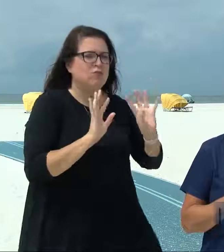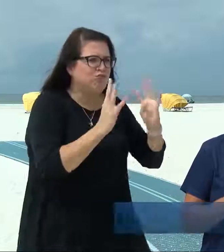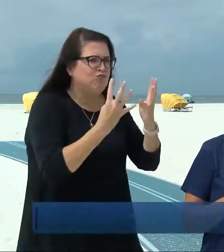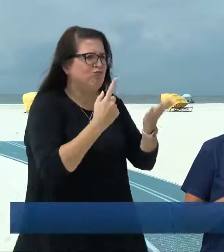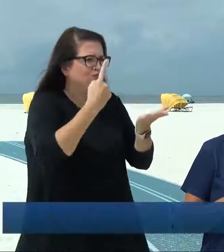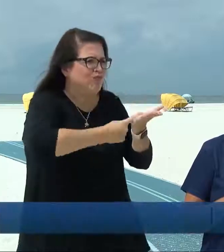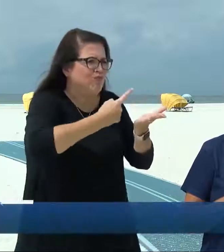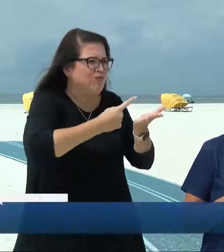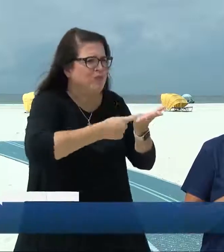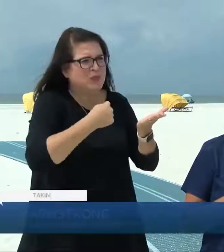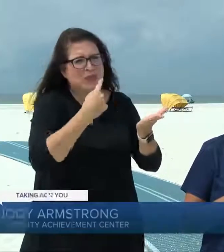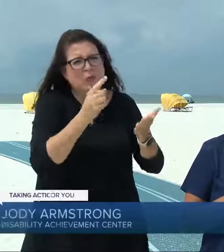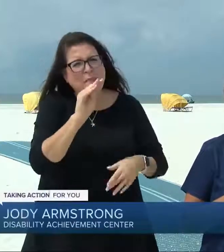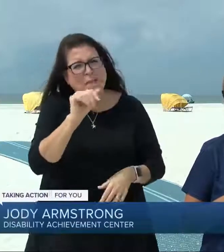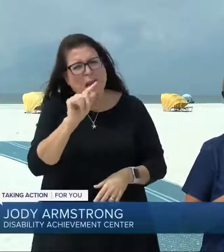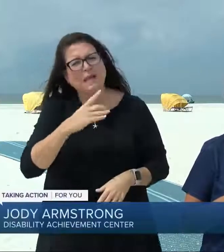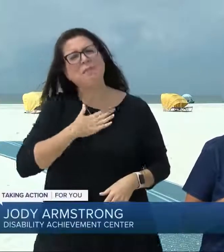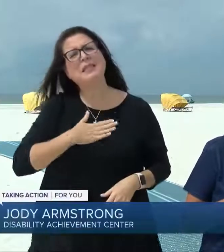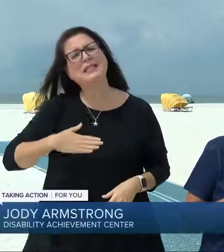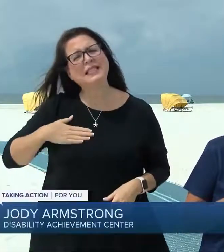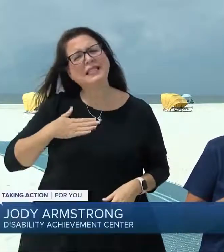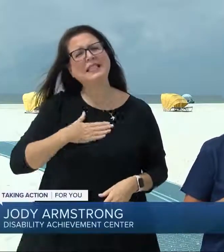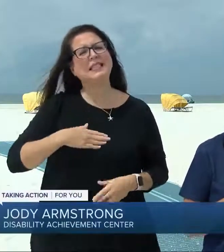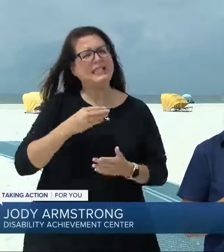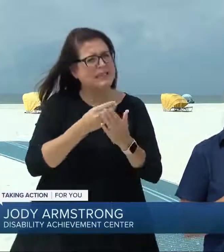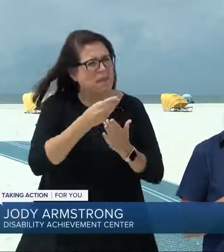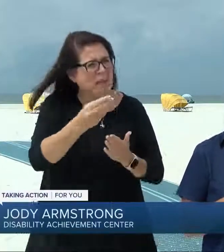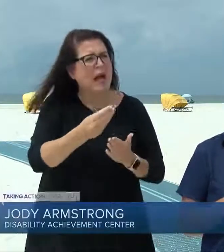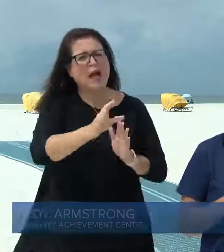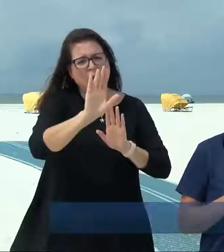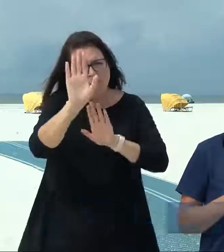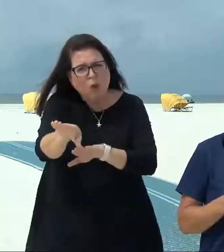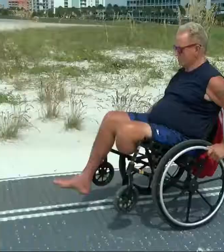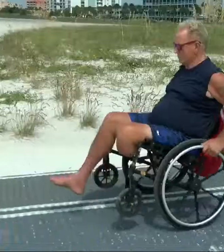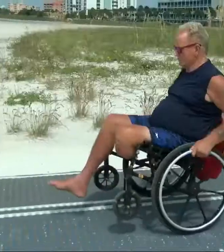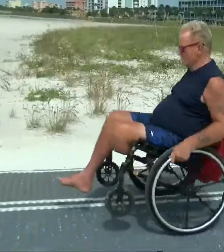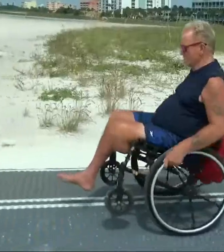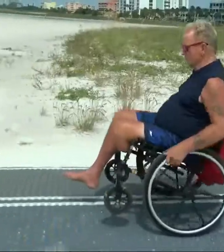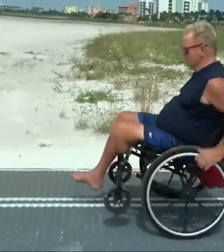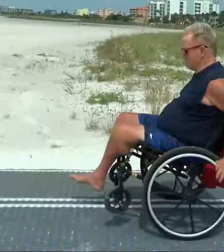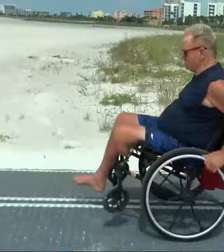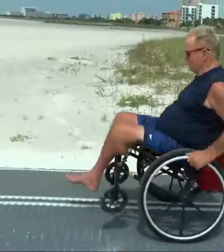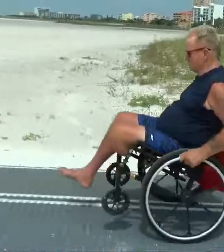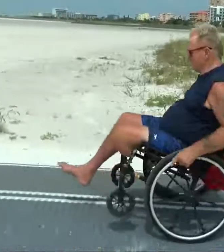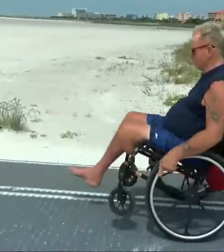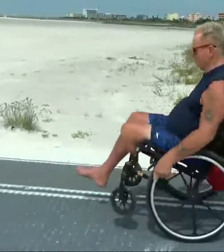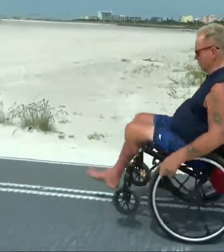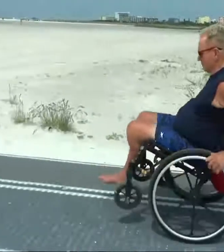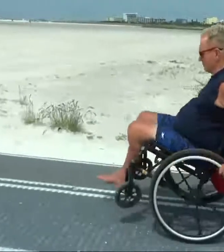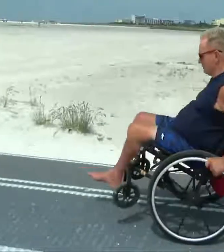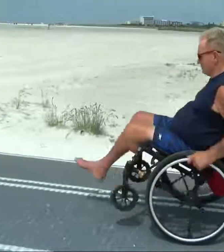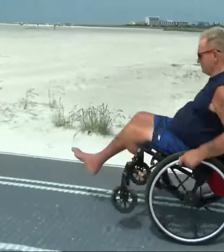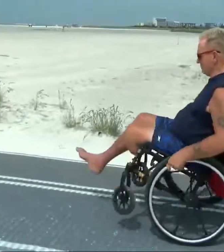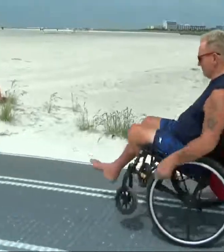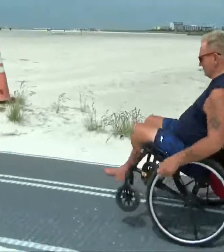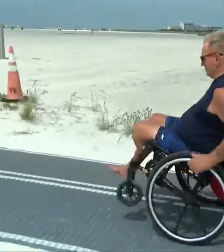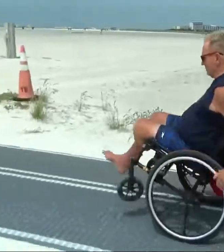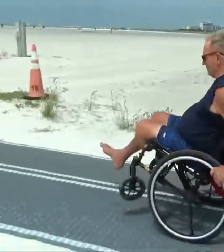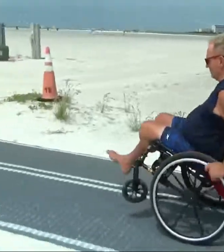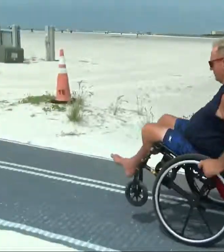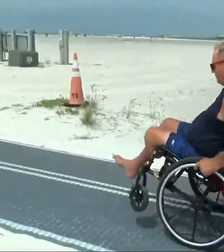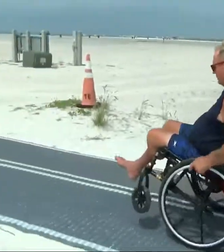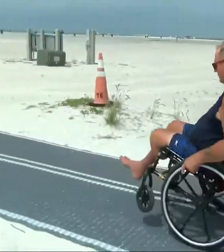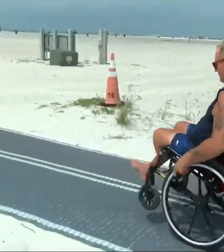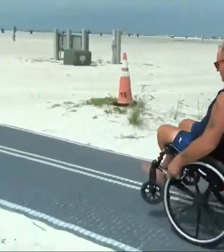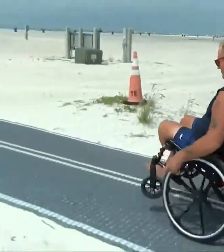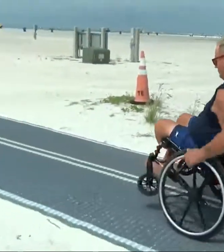the biggest obstacle was funding. We don't have it in our budget. We don't have money for it. That's when the Forward Foundation out of Clearwater